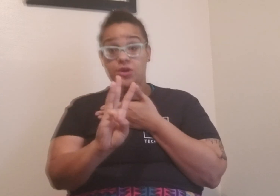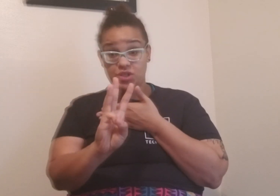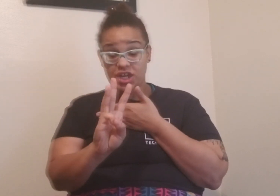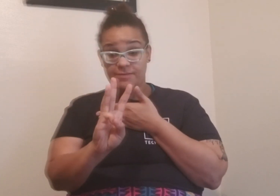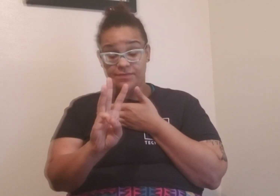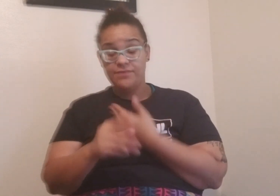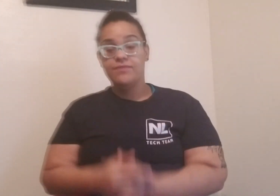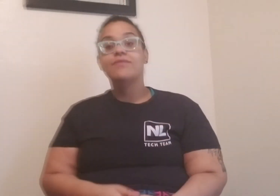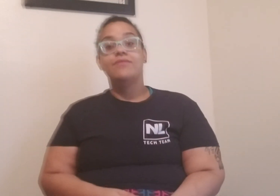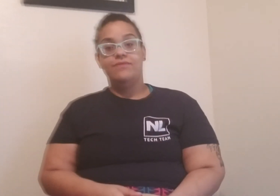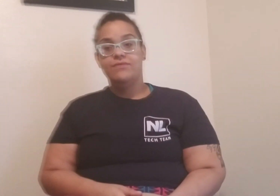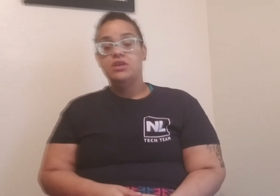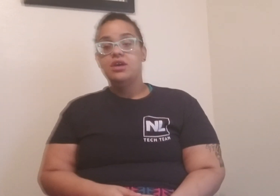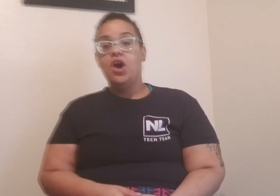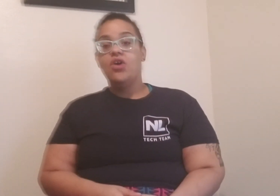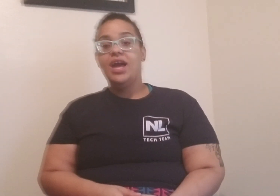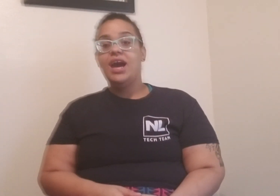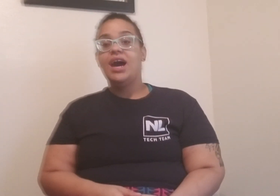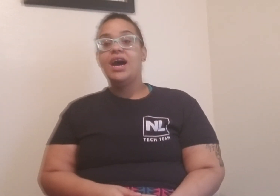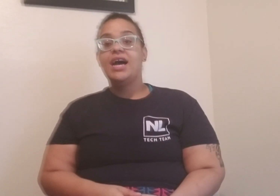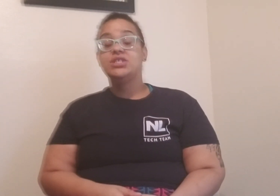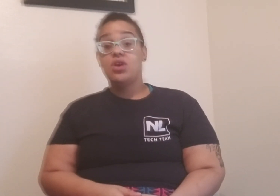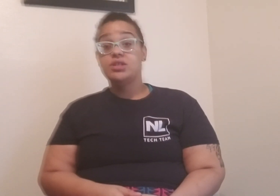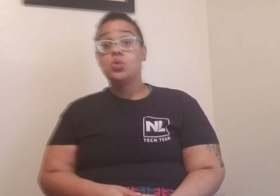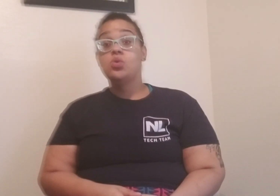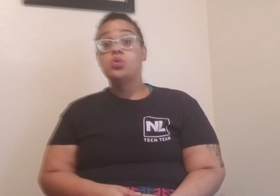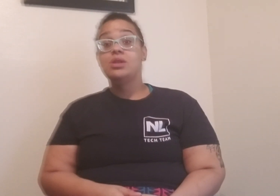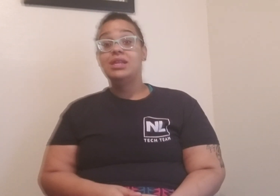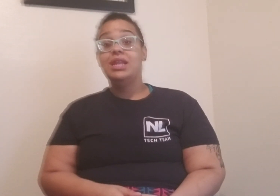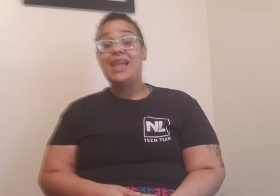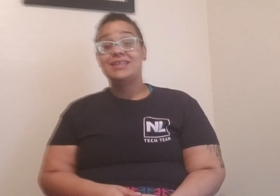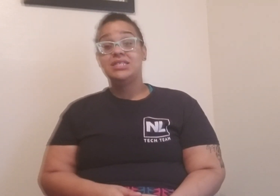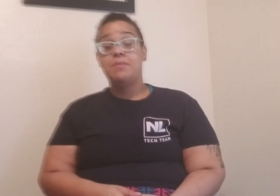future? Okay, I started school last month.